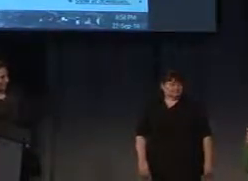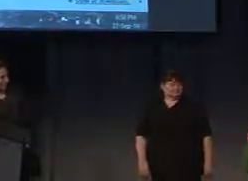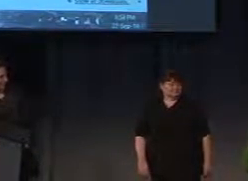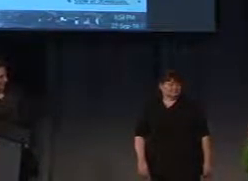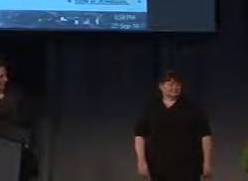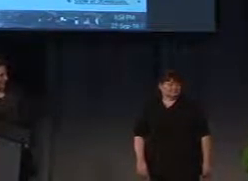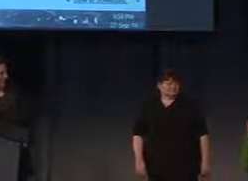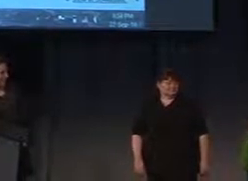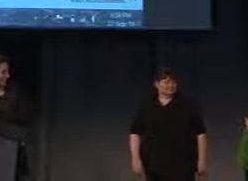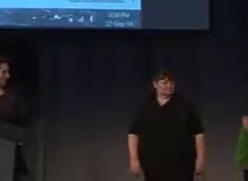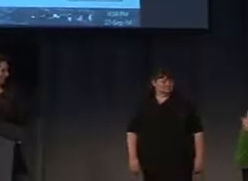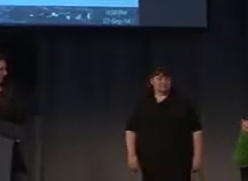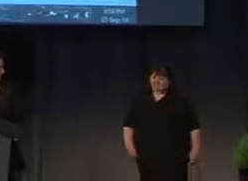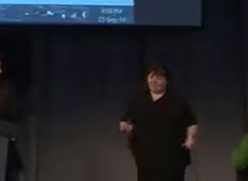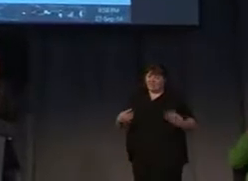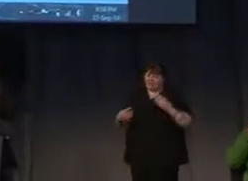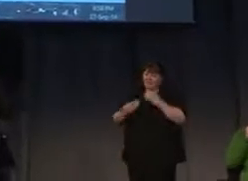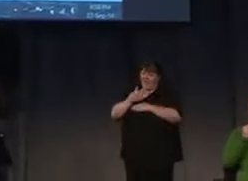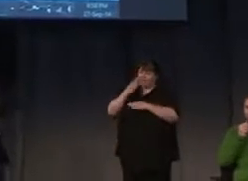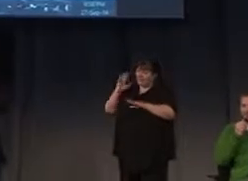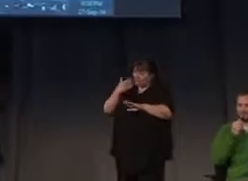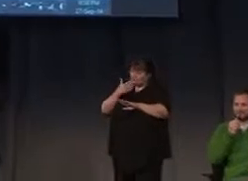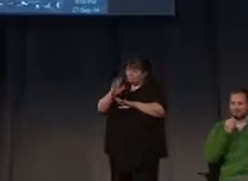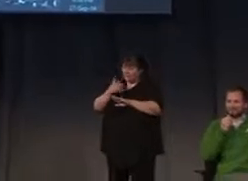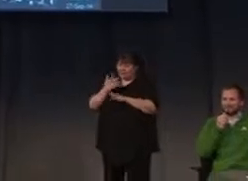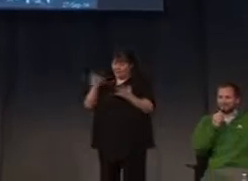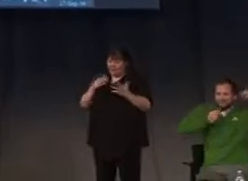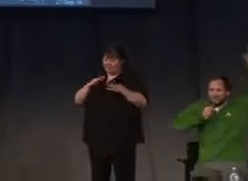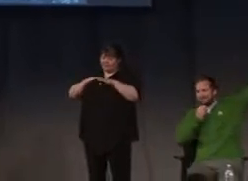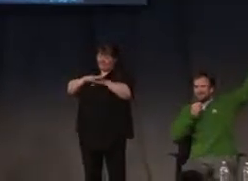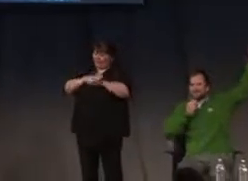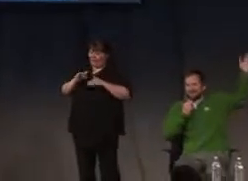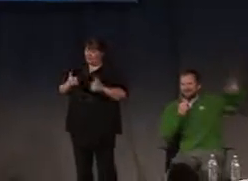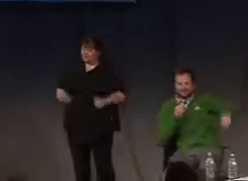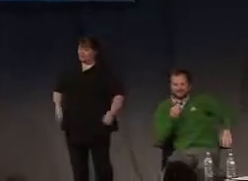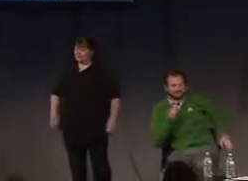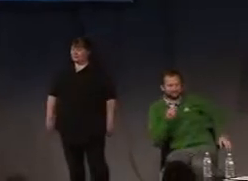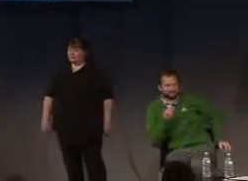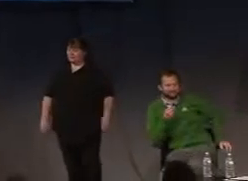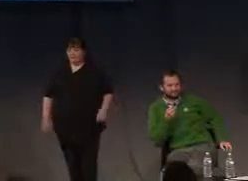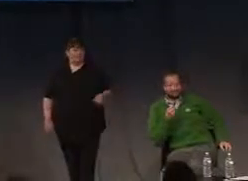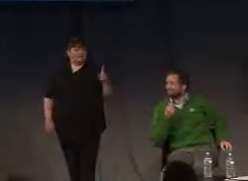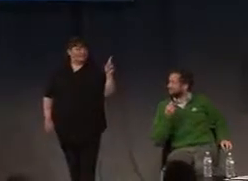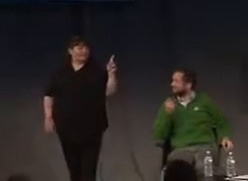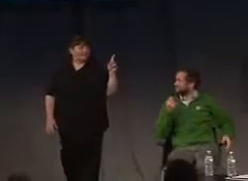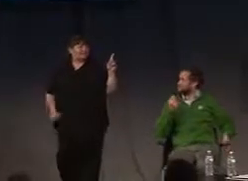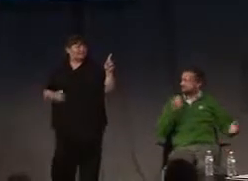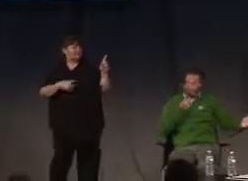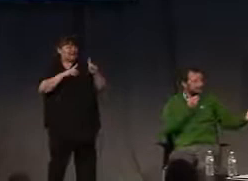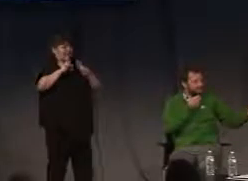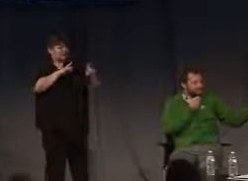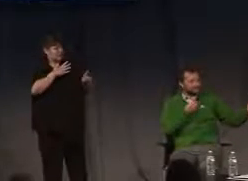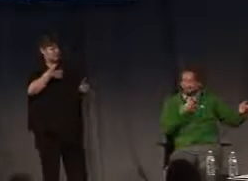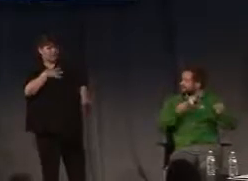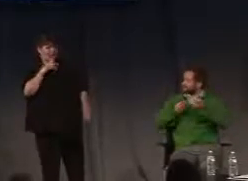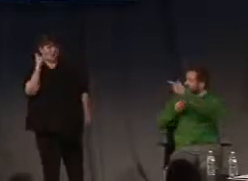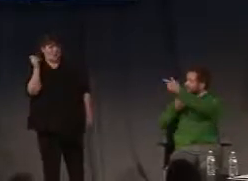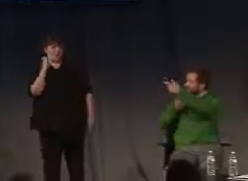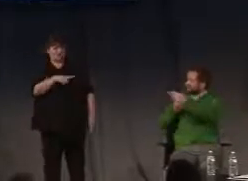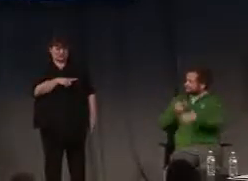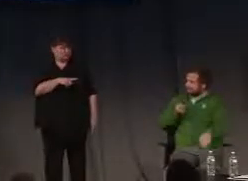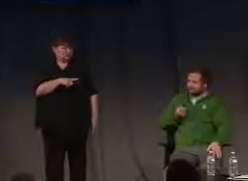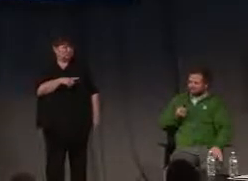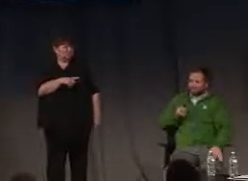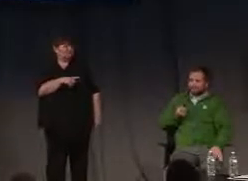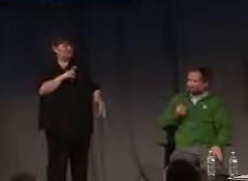What effect of music might produce, no? This was actually an answer to the question I was going ask, which was